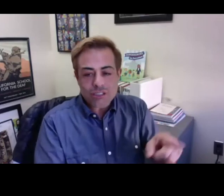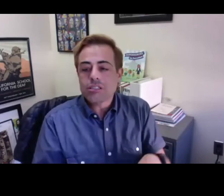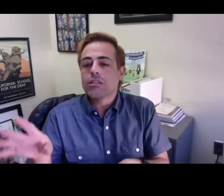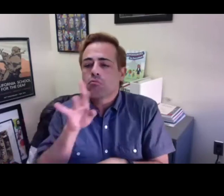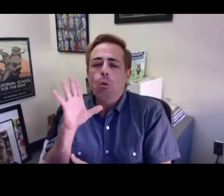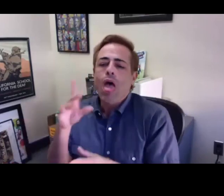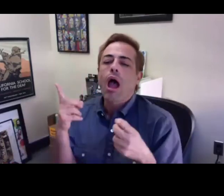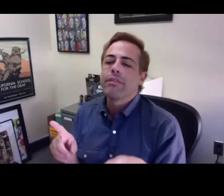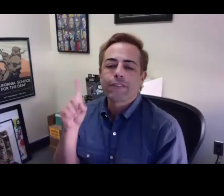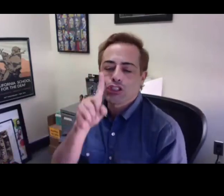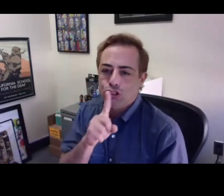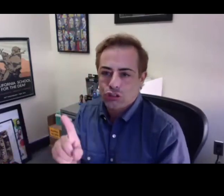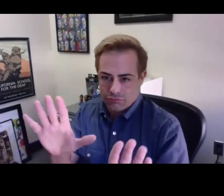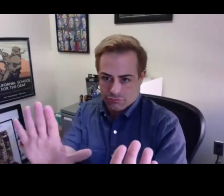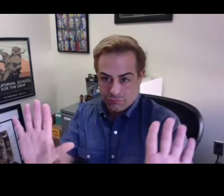So